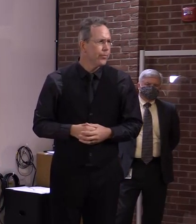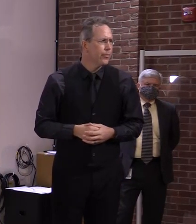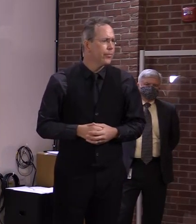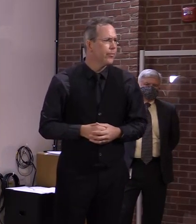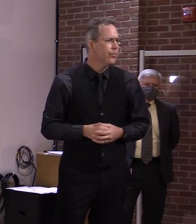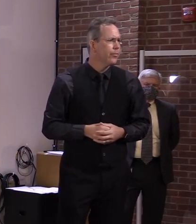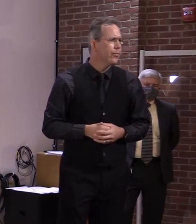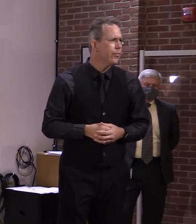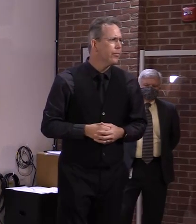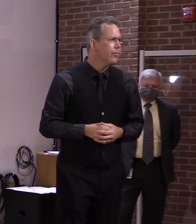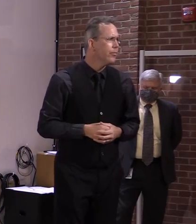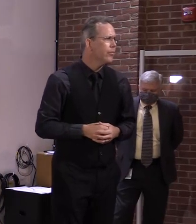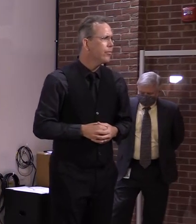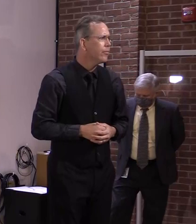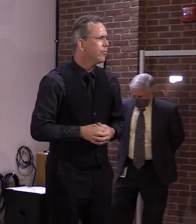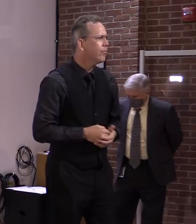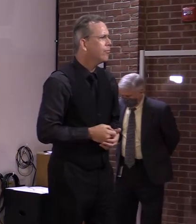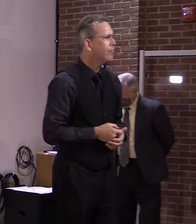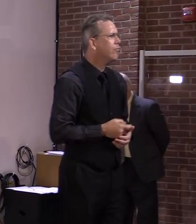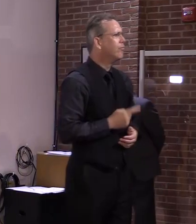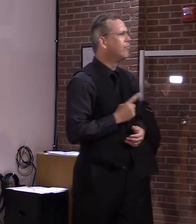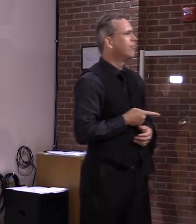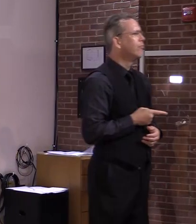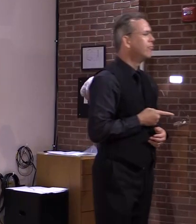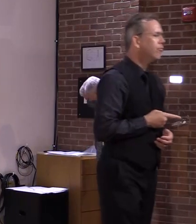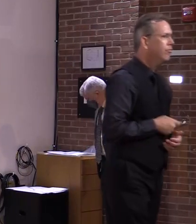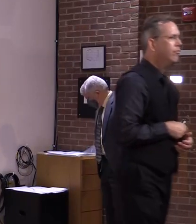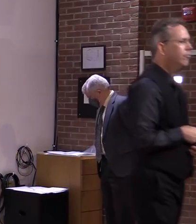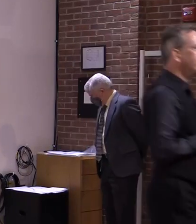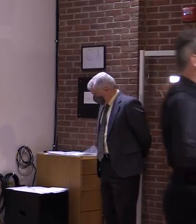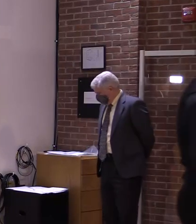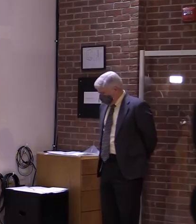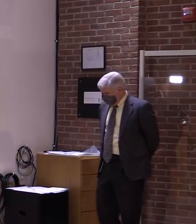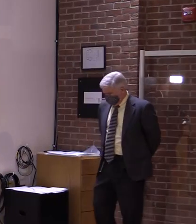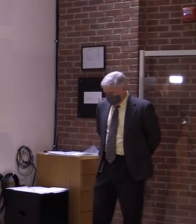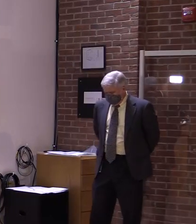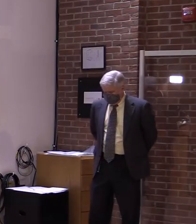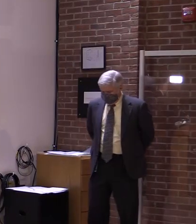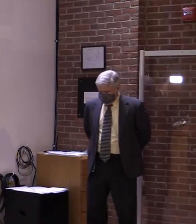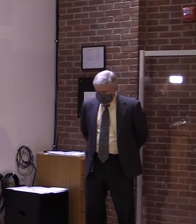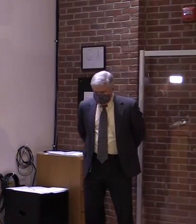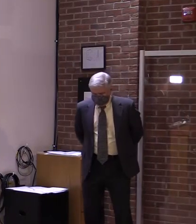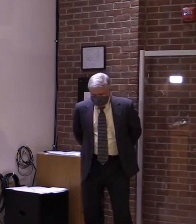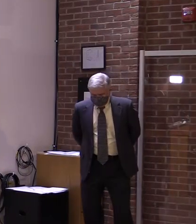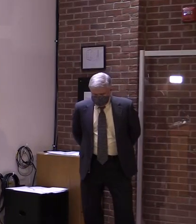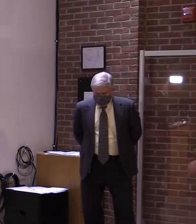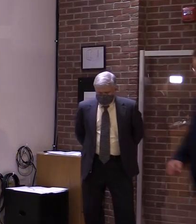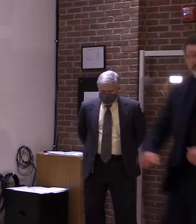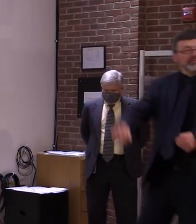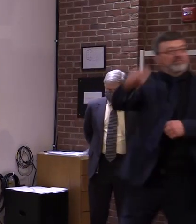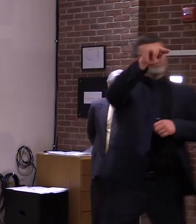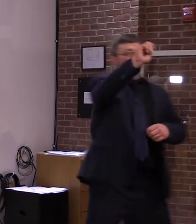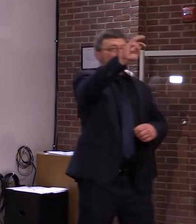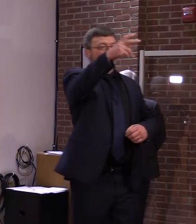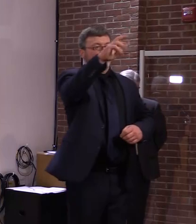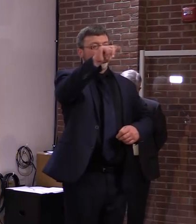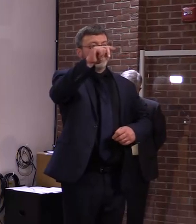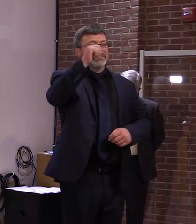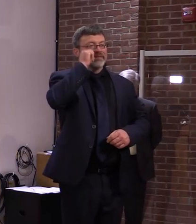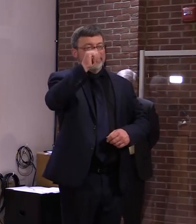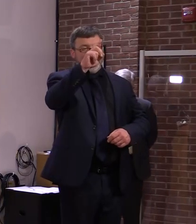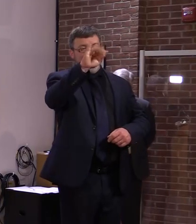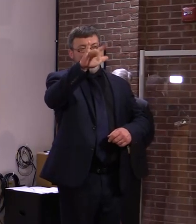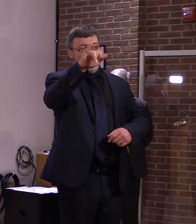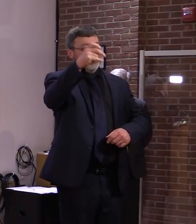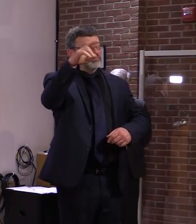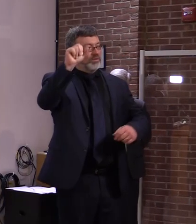Chris Roy, Newport Daily Express. Yes, thank you, good afternoon. I'm hearing from a couple of veterans groups